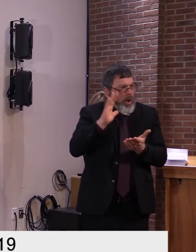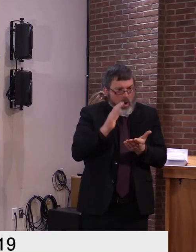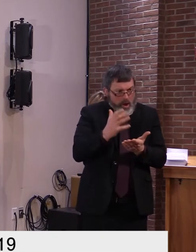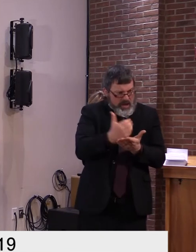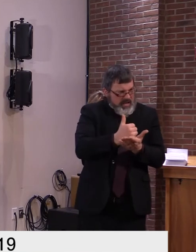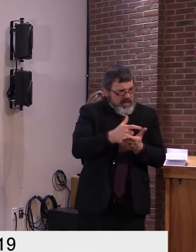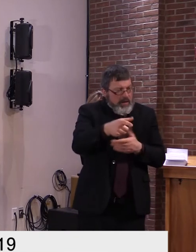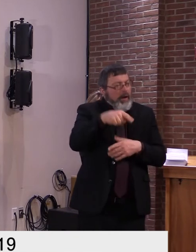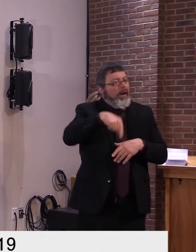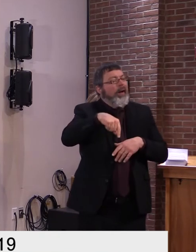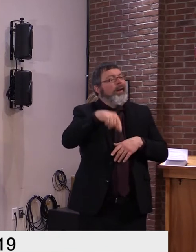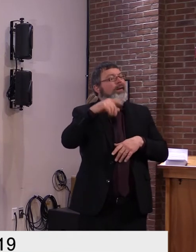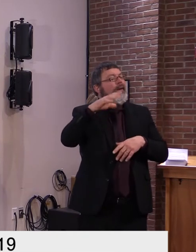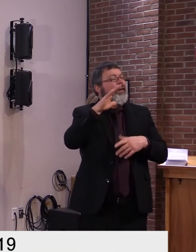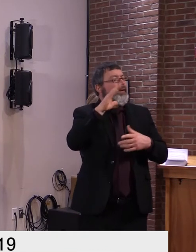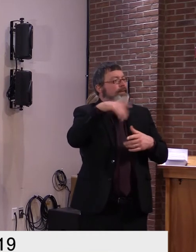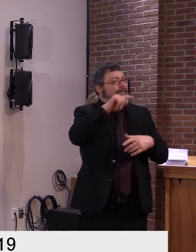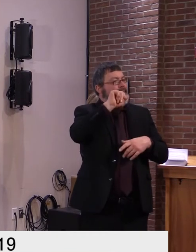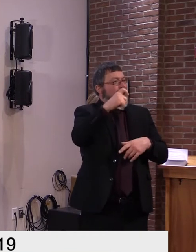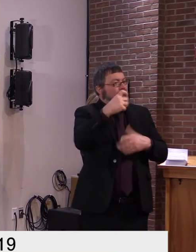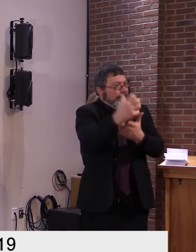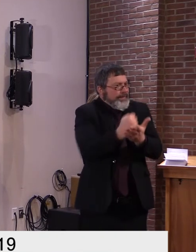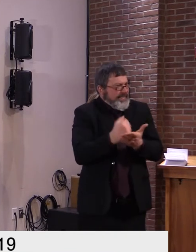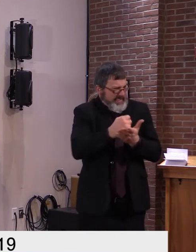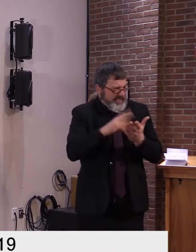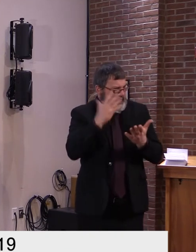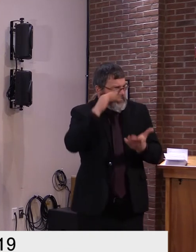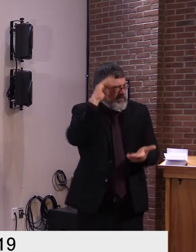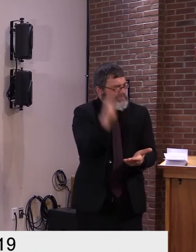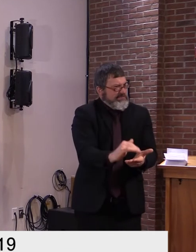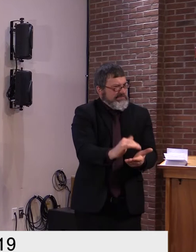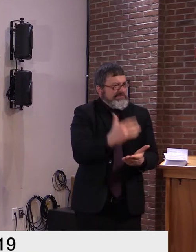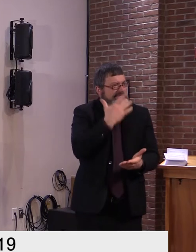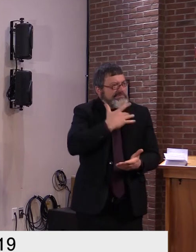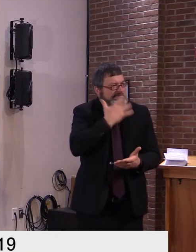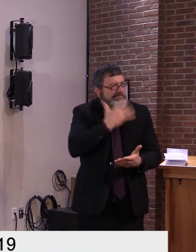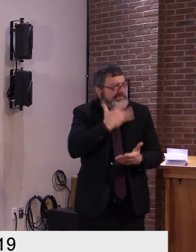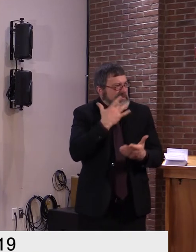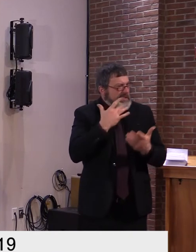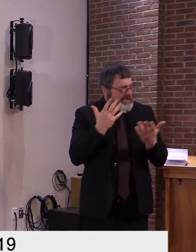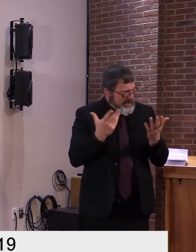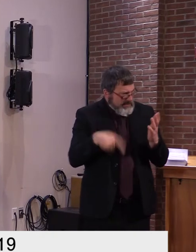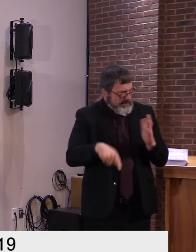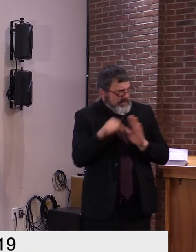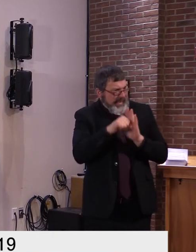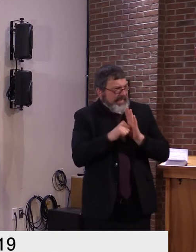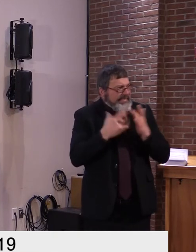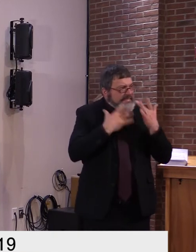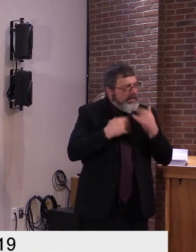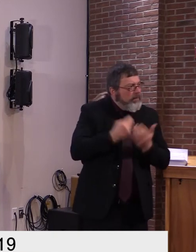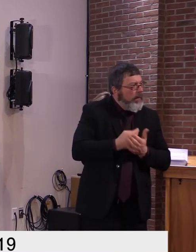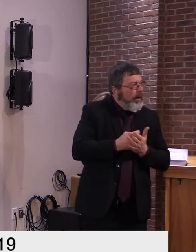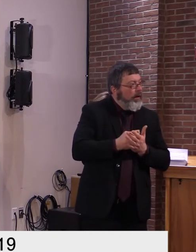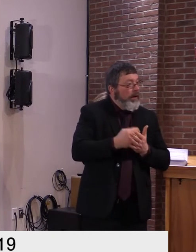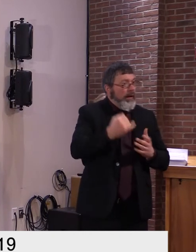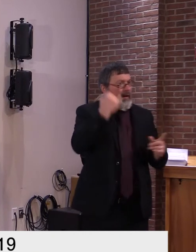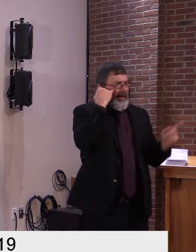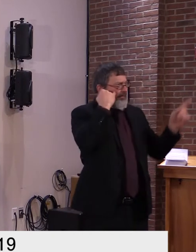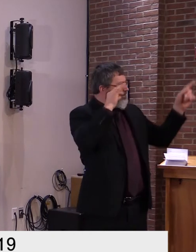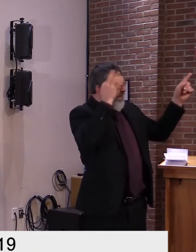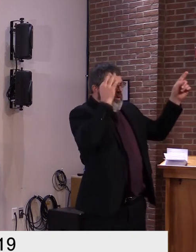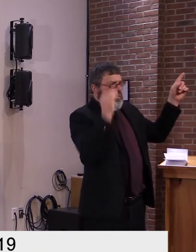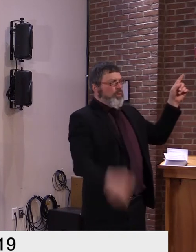the economic door sort of slammed shut? I'm sure Secretary Young will comment on this, but I just want to remind